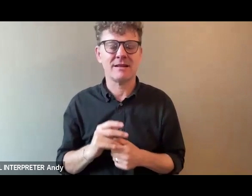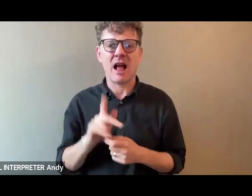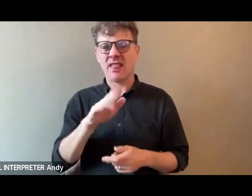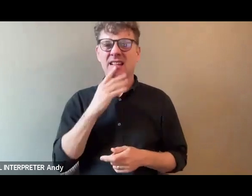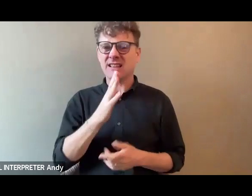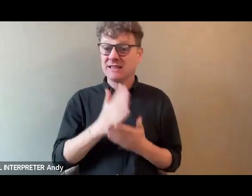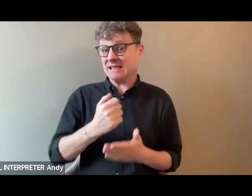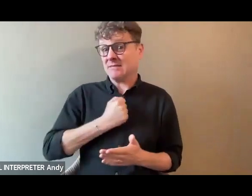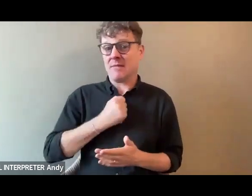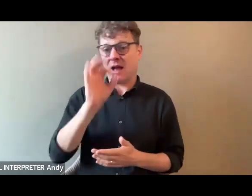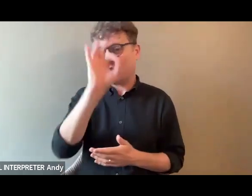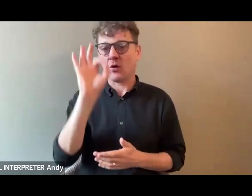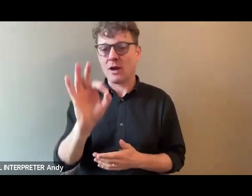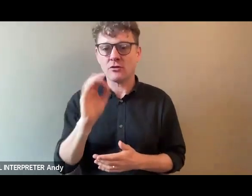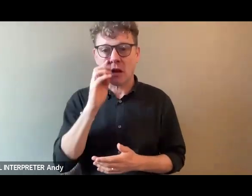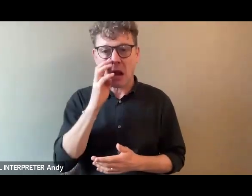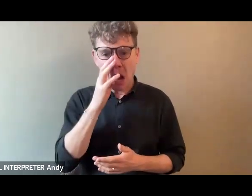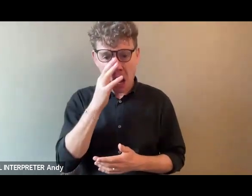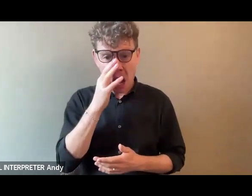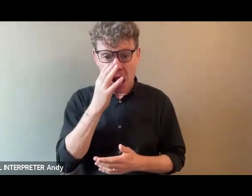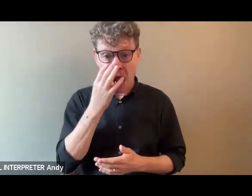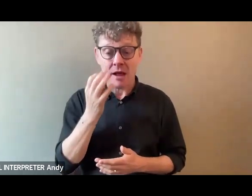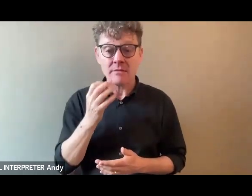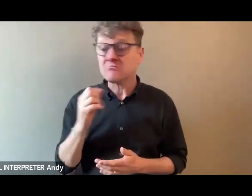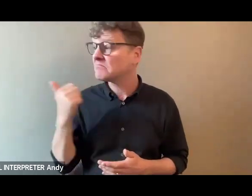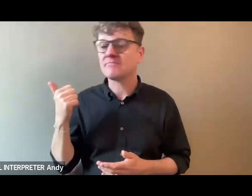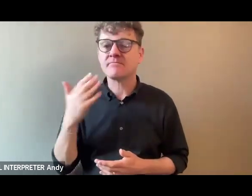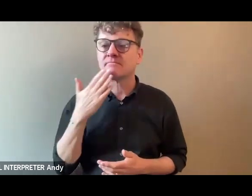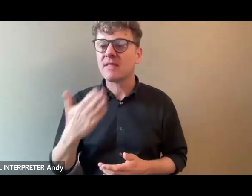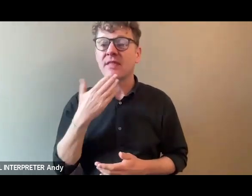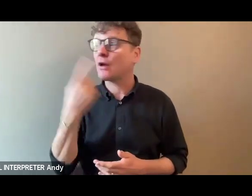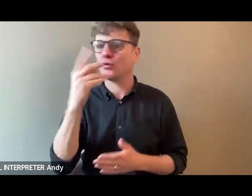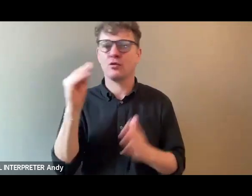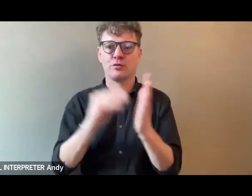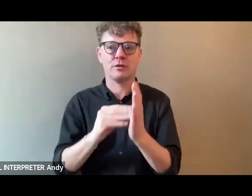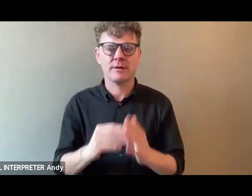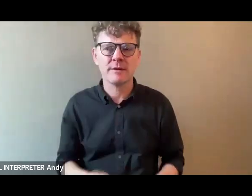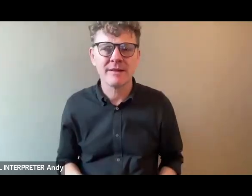actually. Okay. No, I just want to ask the same thing. So yeah, thank you, whoever put that on there.